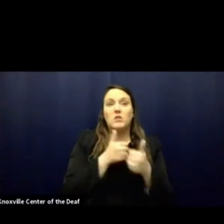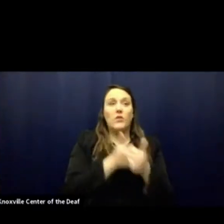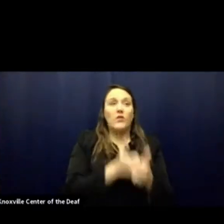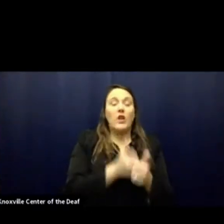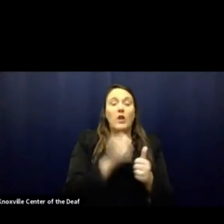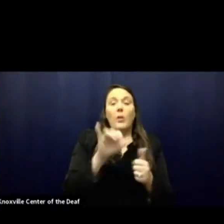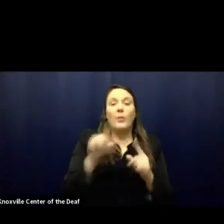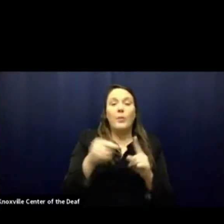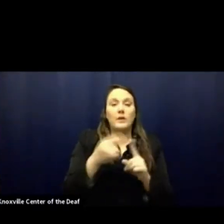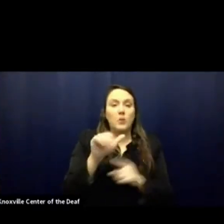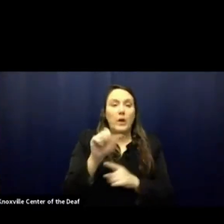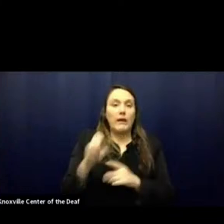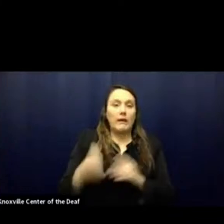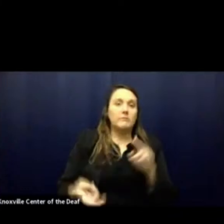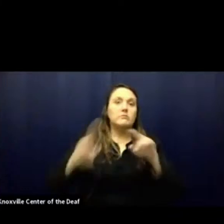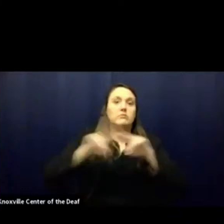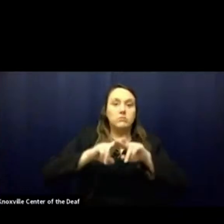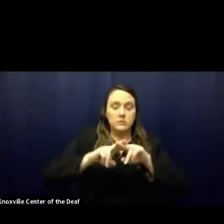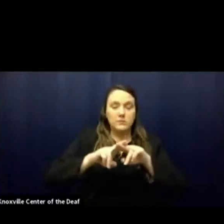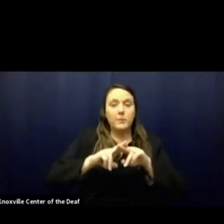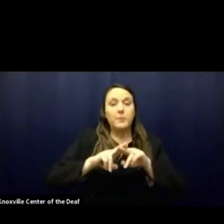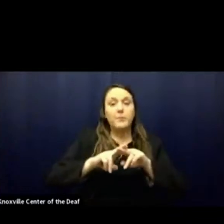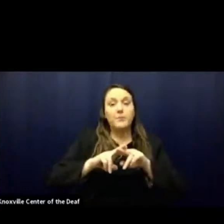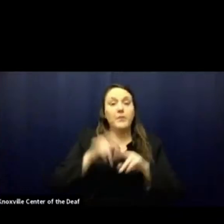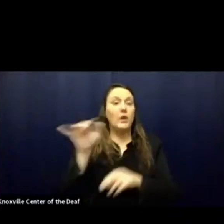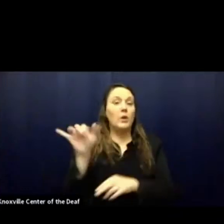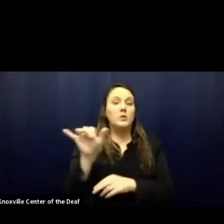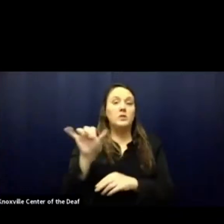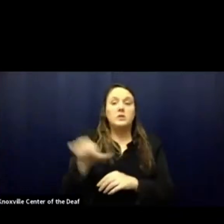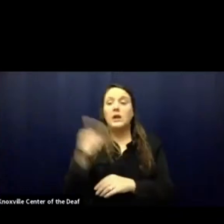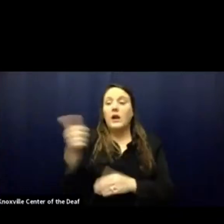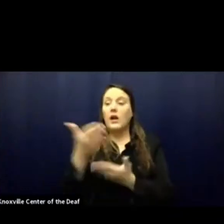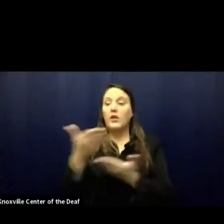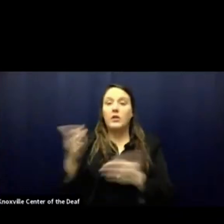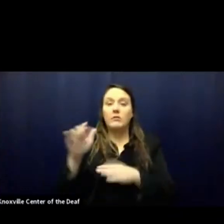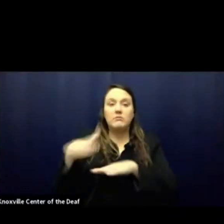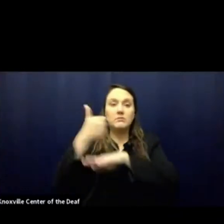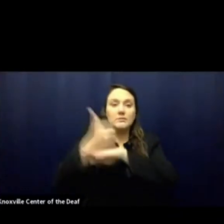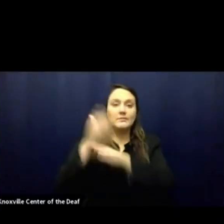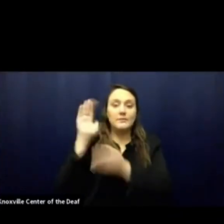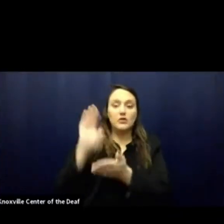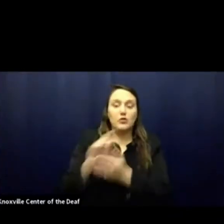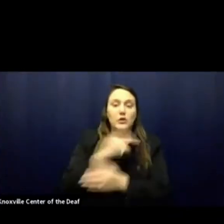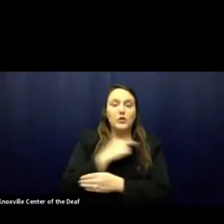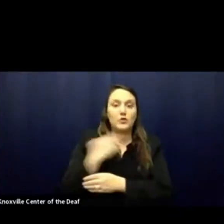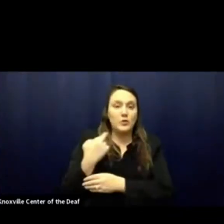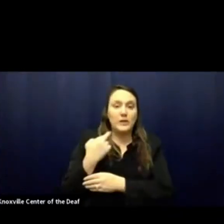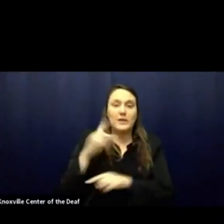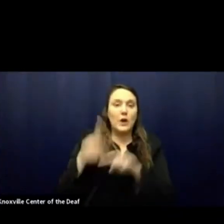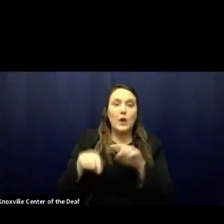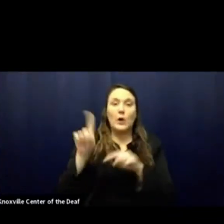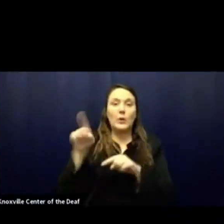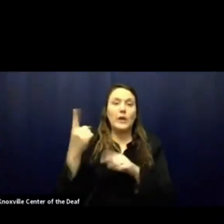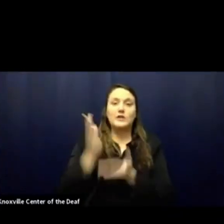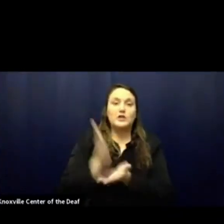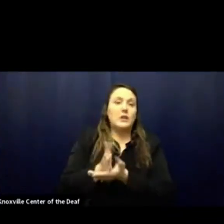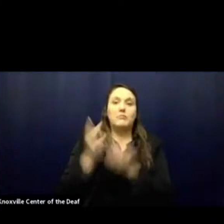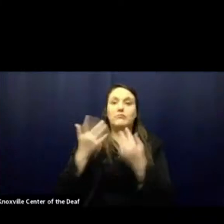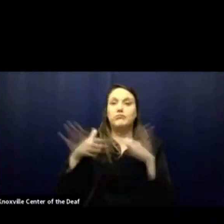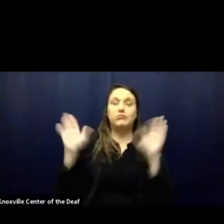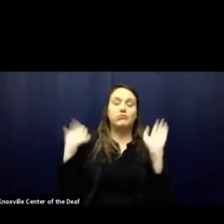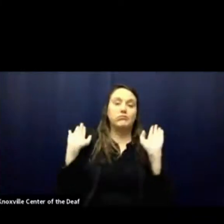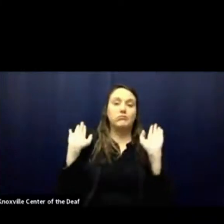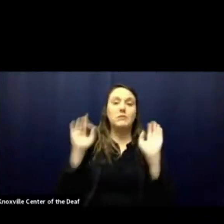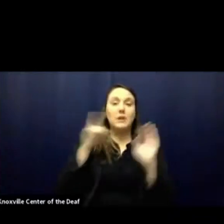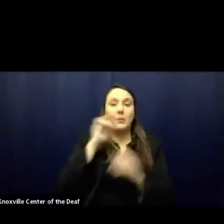cases. So just like anything else we put in place to reduce risk, we can't just take it away because the risk is still